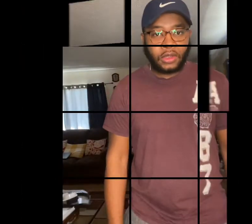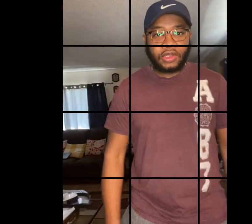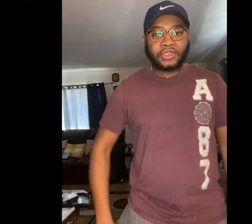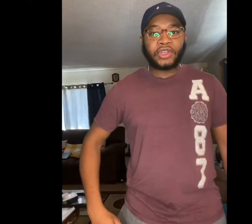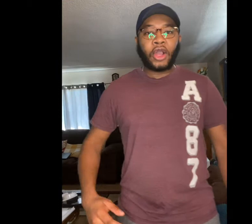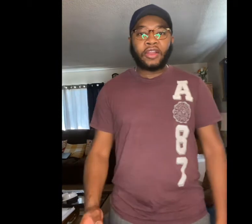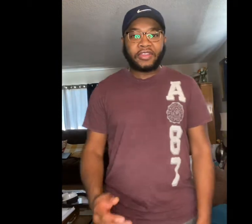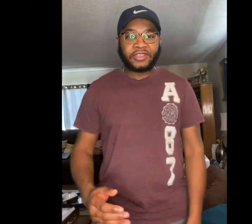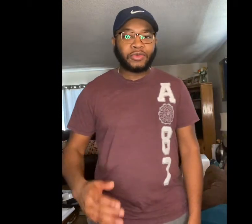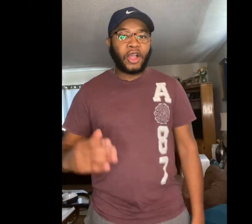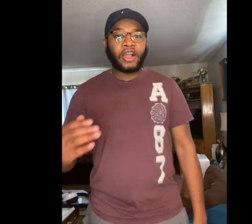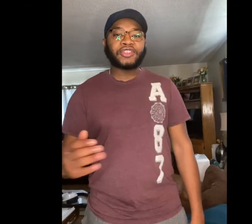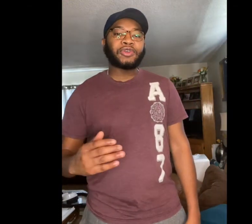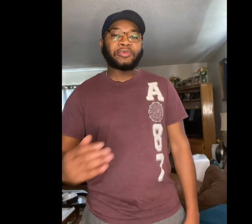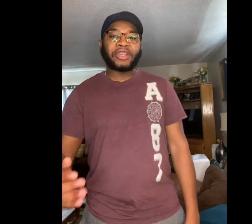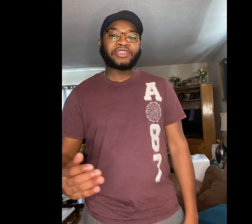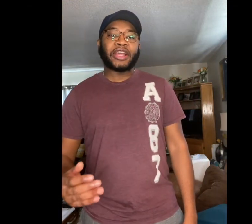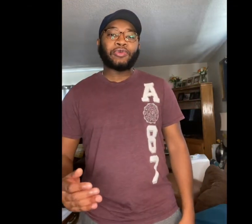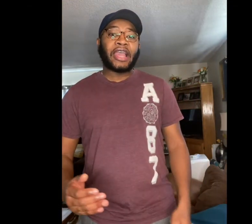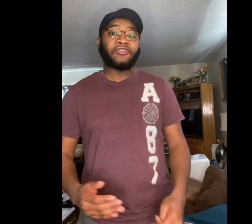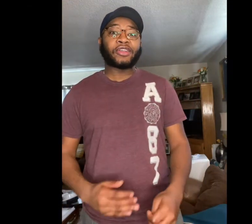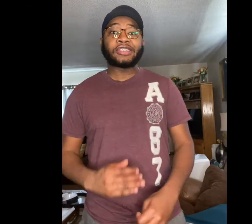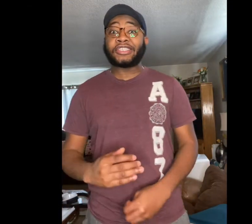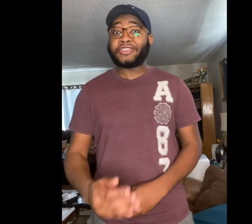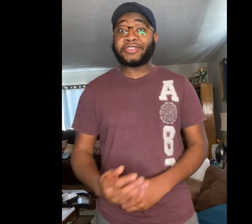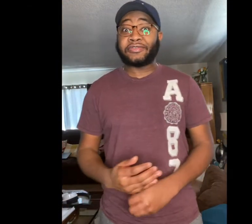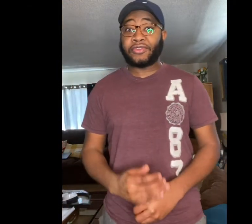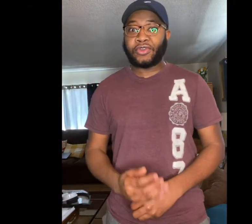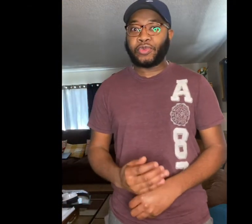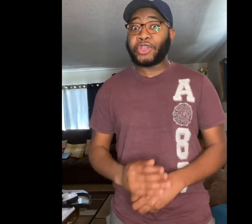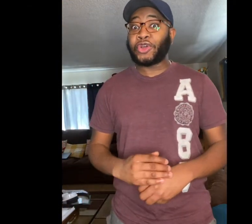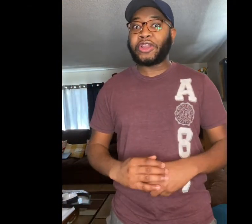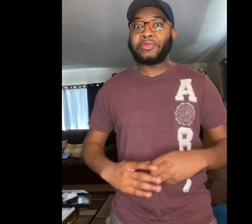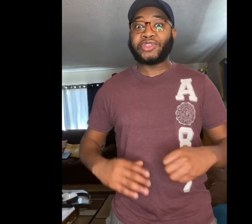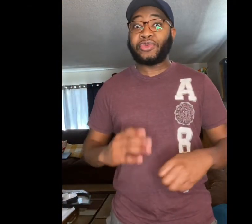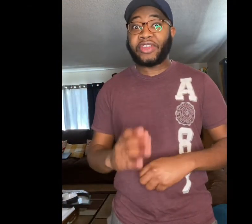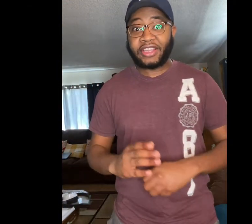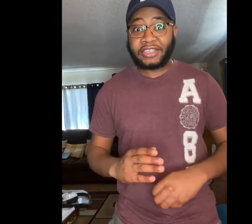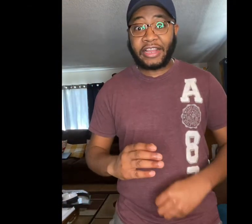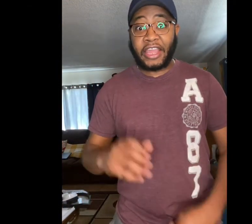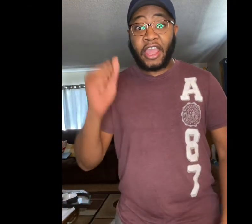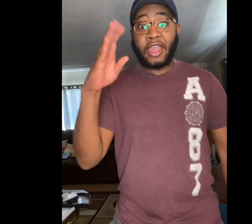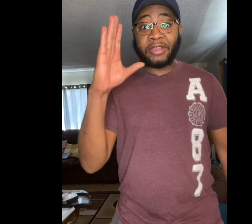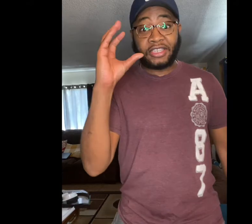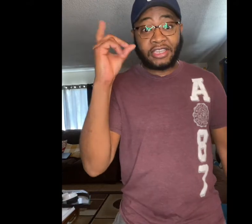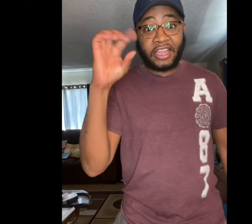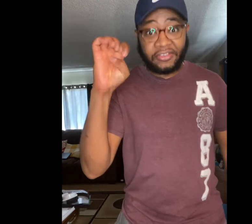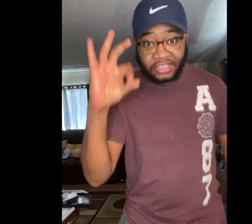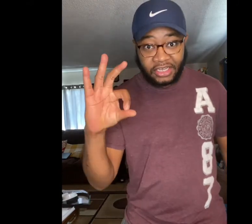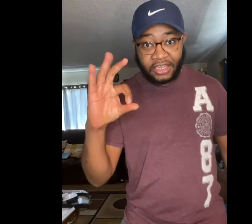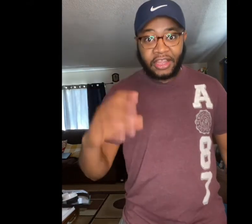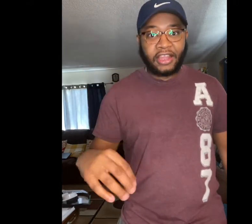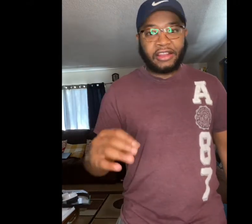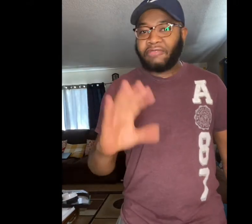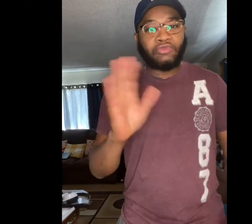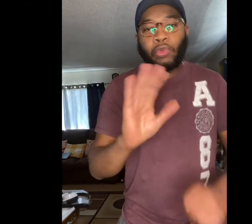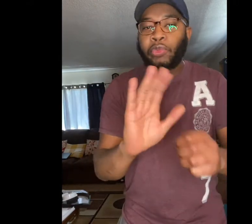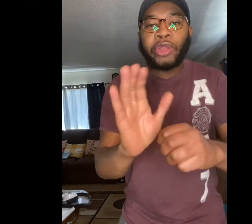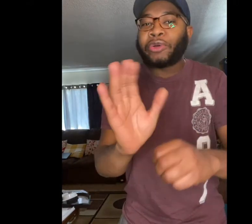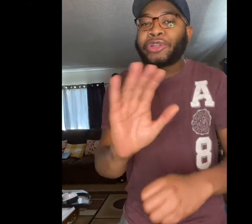So in all of this, we also want to make sure that we have a continuous flow. We don't want to be too fast, like A, B, C, D, E, F, G. Like, we don't want to do all